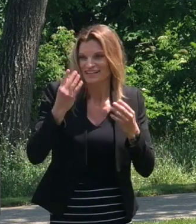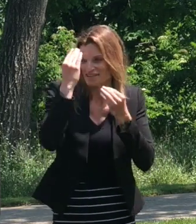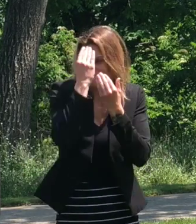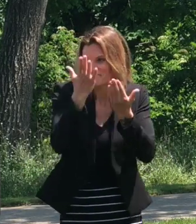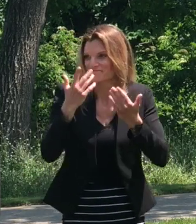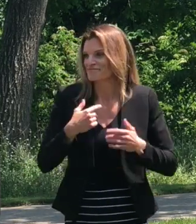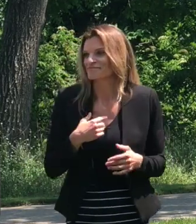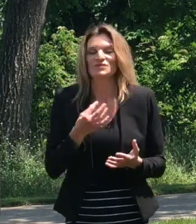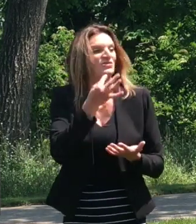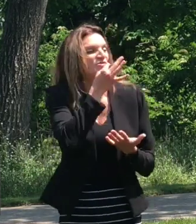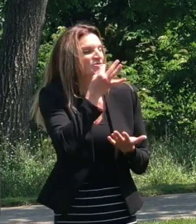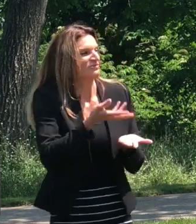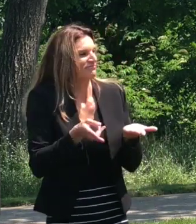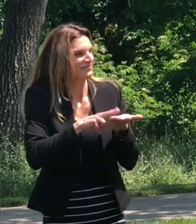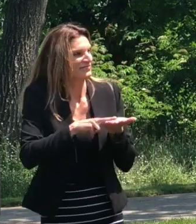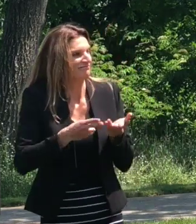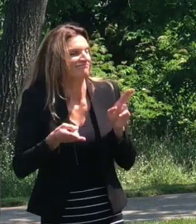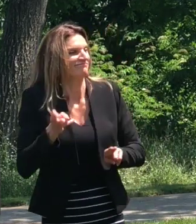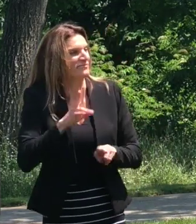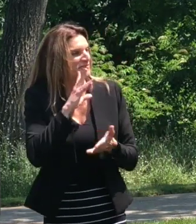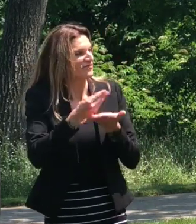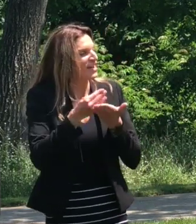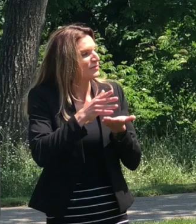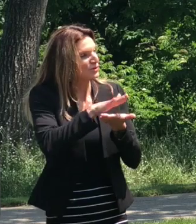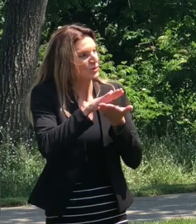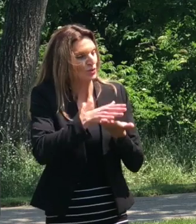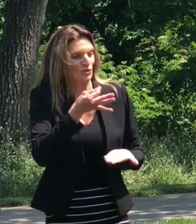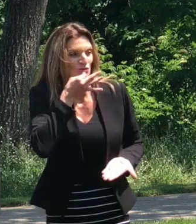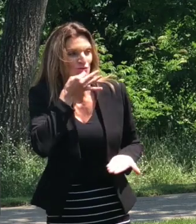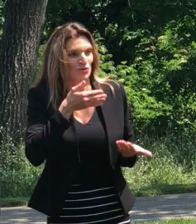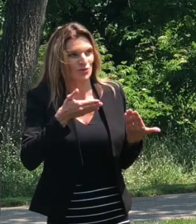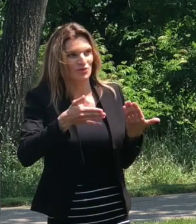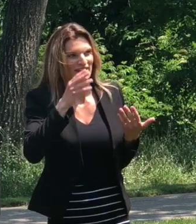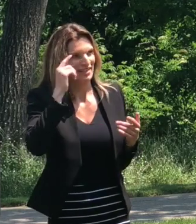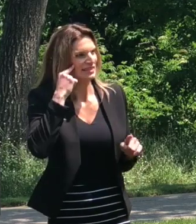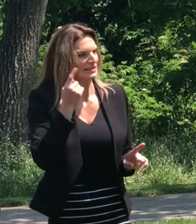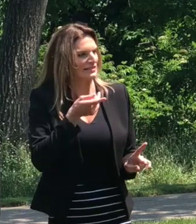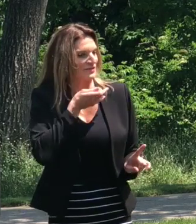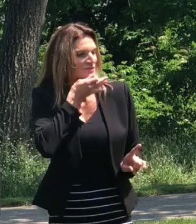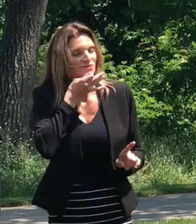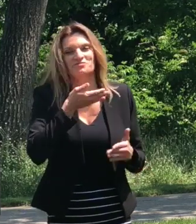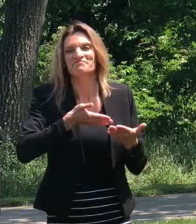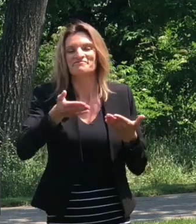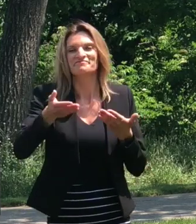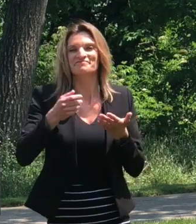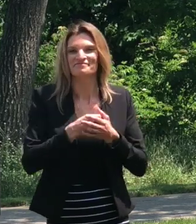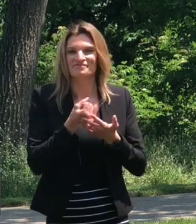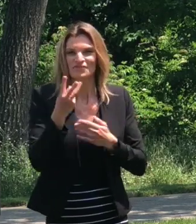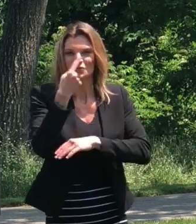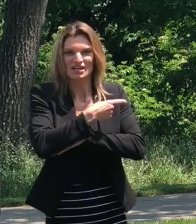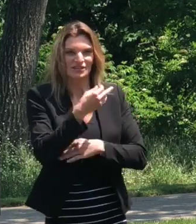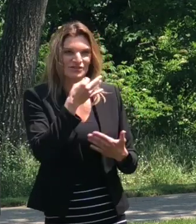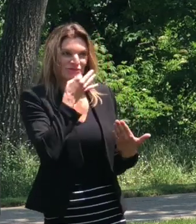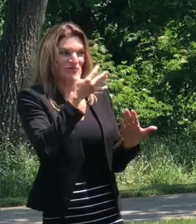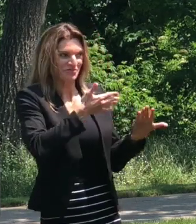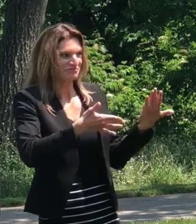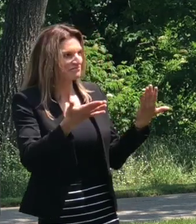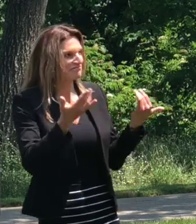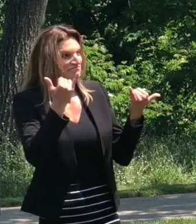able to sign some of the funding for schools. I think that I'll be doing that in the coming days, if not